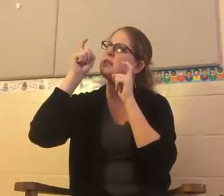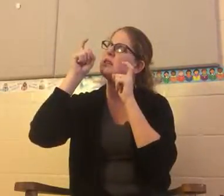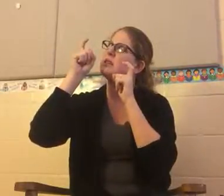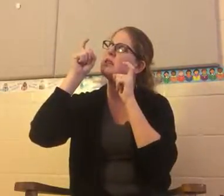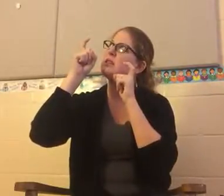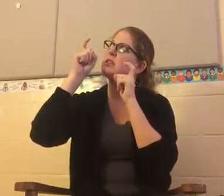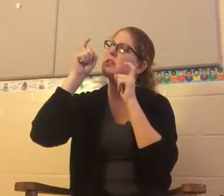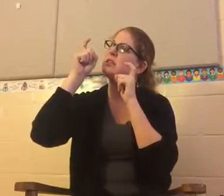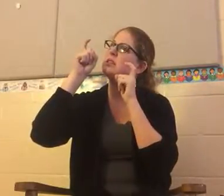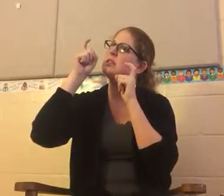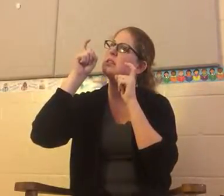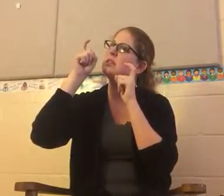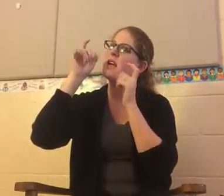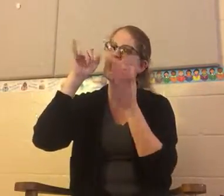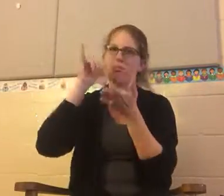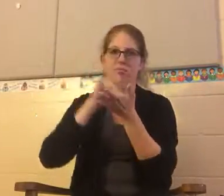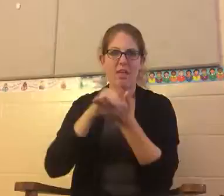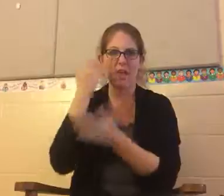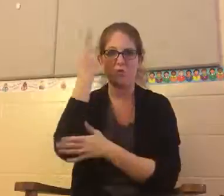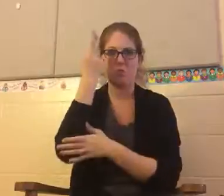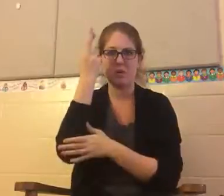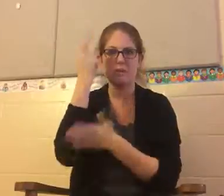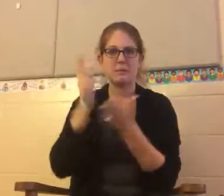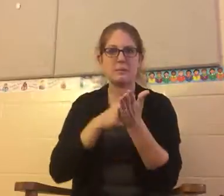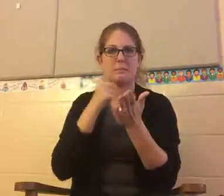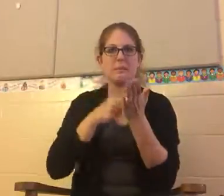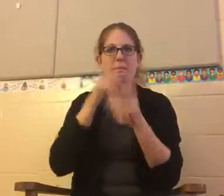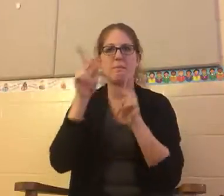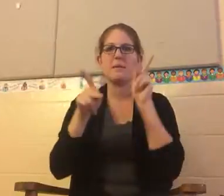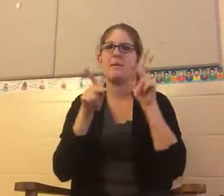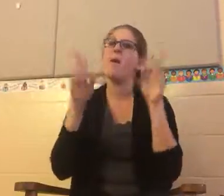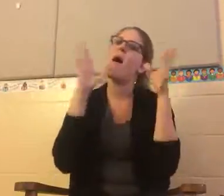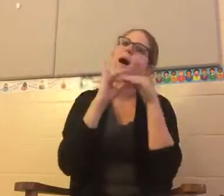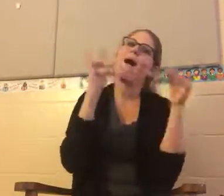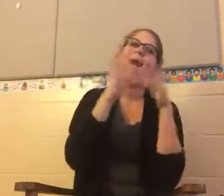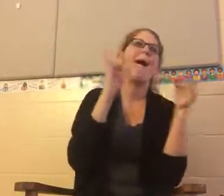That is why people sometimes talk about the man in the moon,